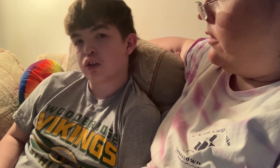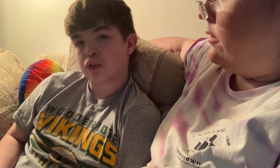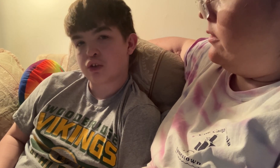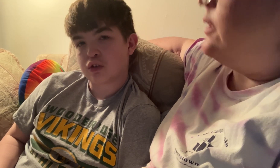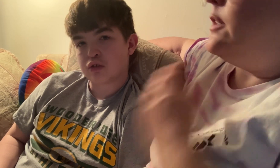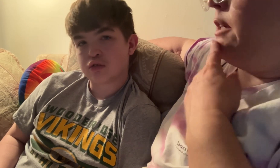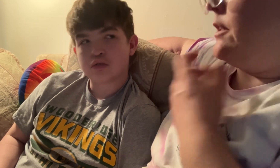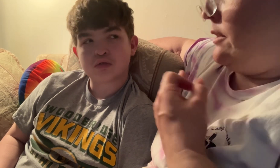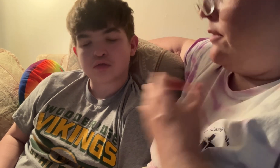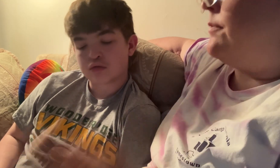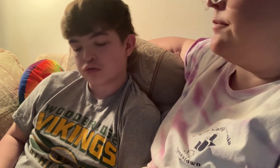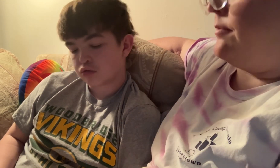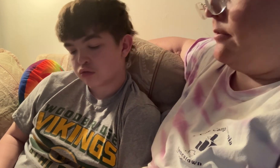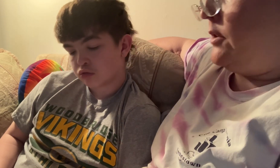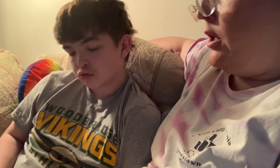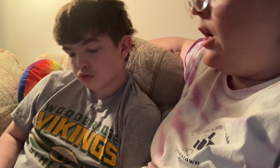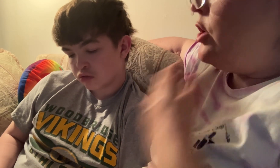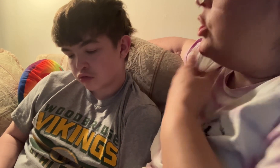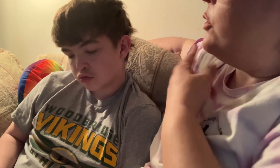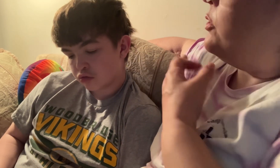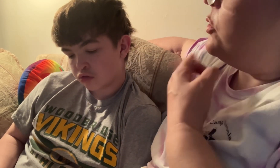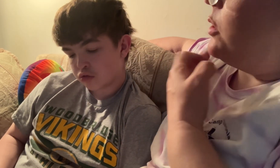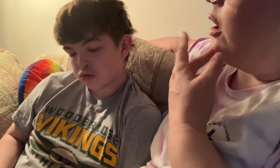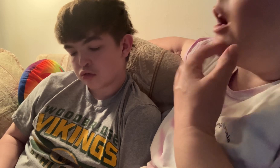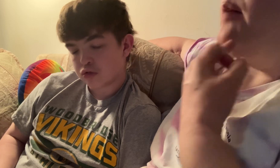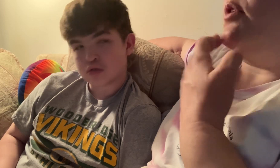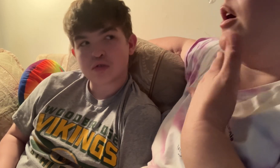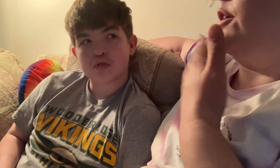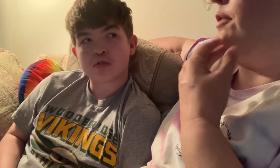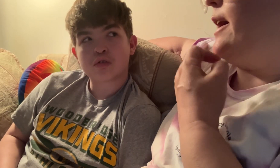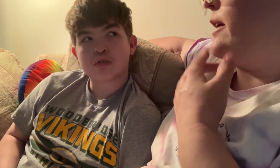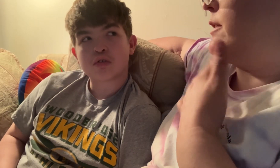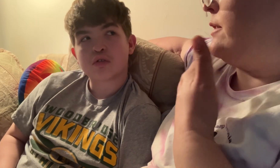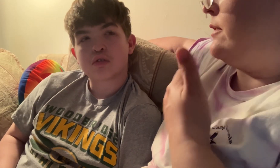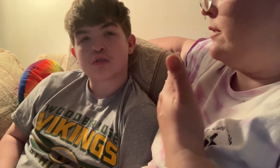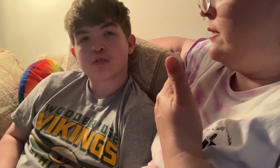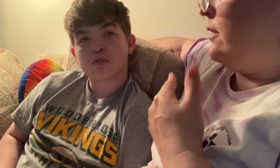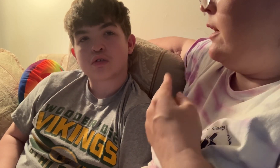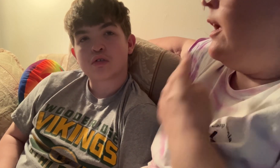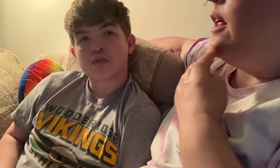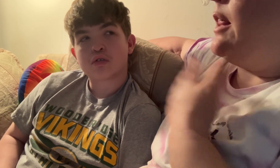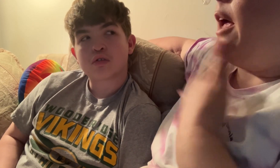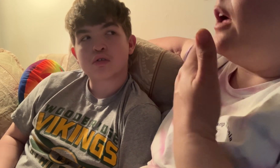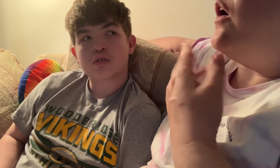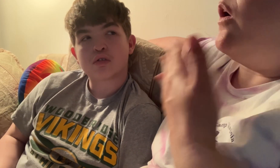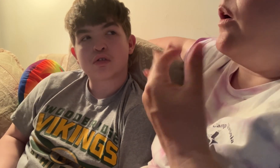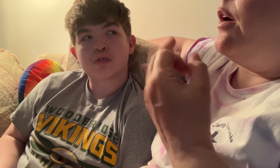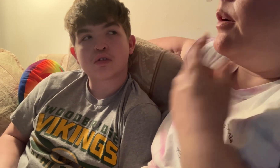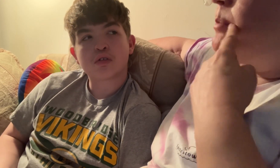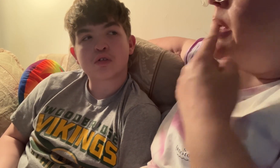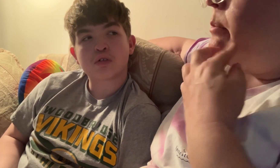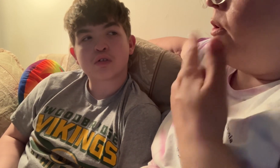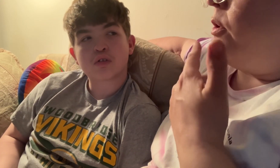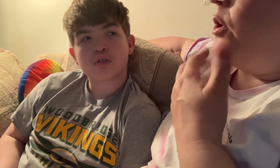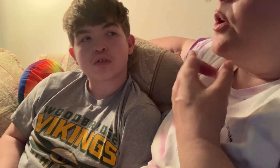Hypochondriacs. Yes. You know who are hypochondriacs? They are people